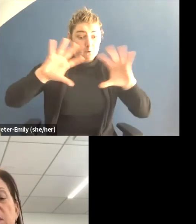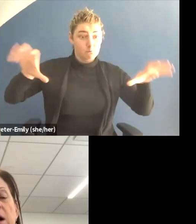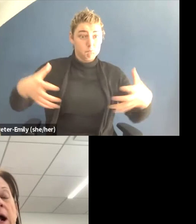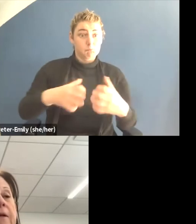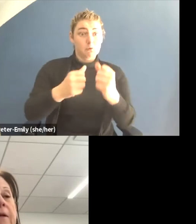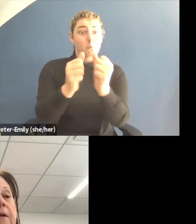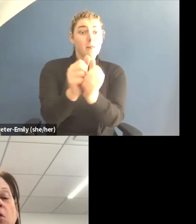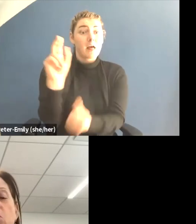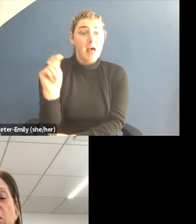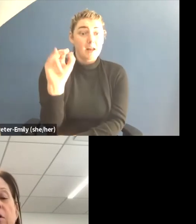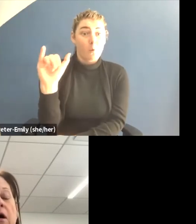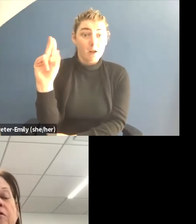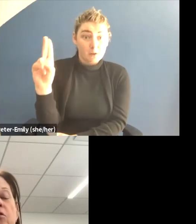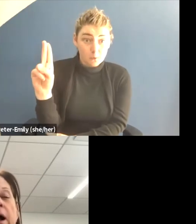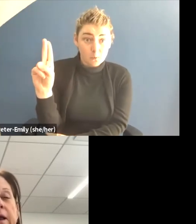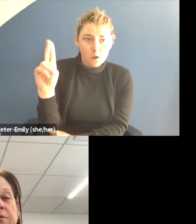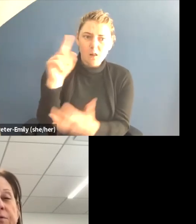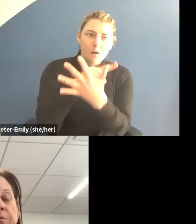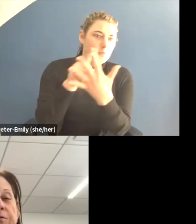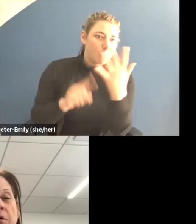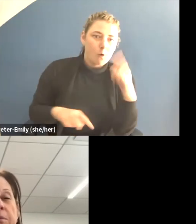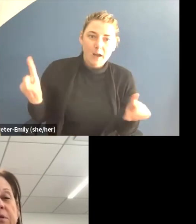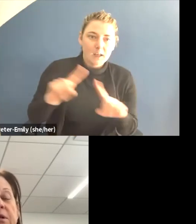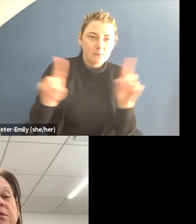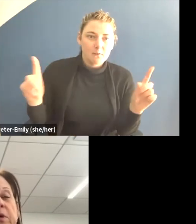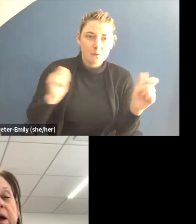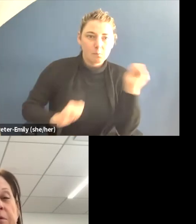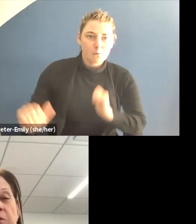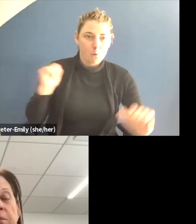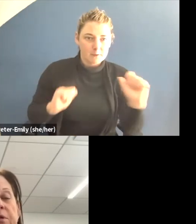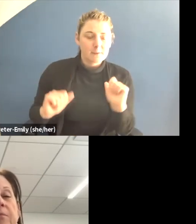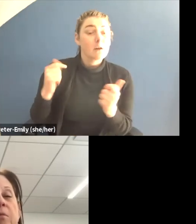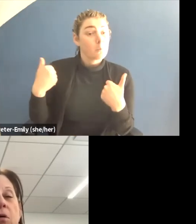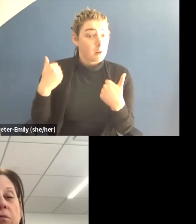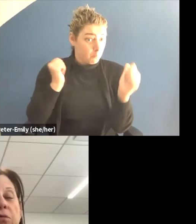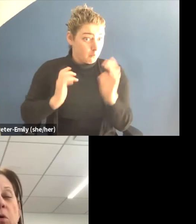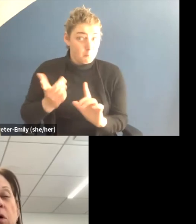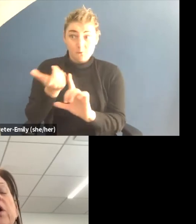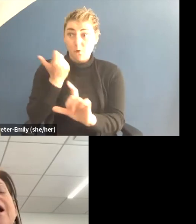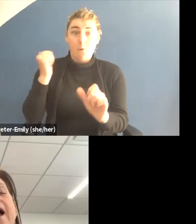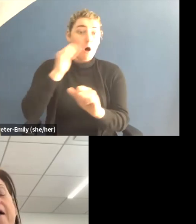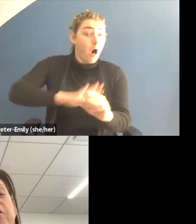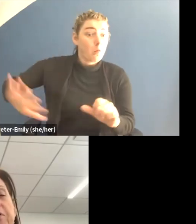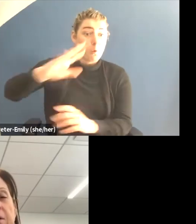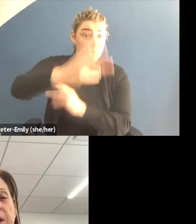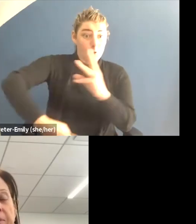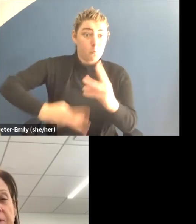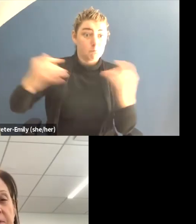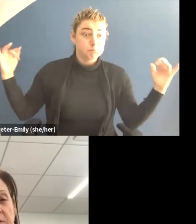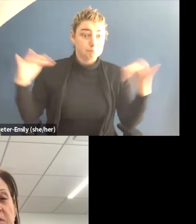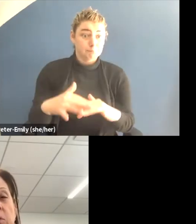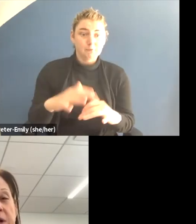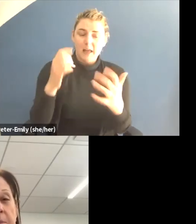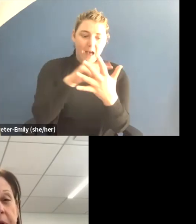NYU. There were a variety of different performances. We had performers come from all over the world. Everything about